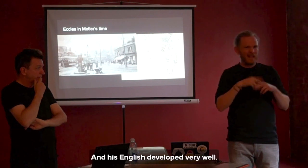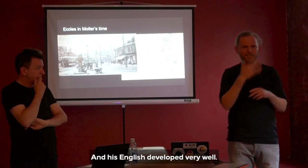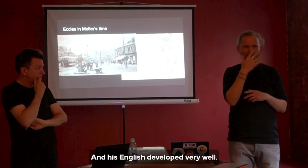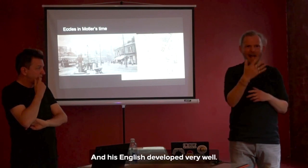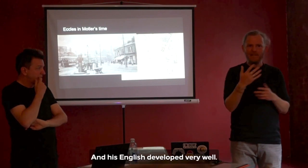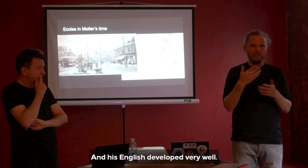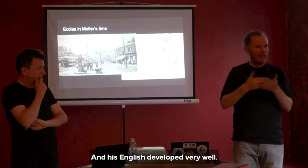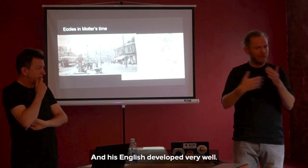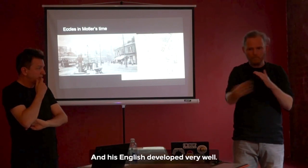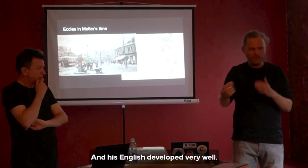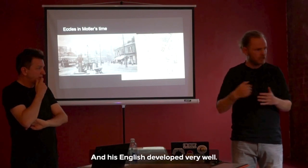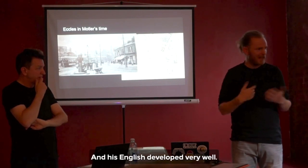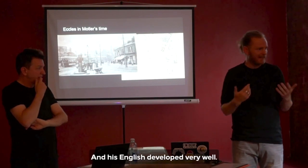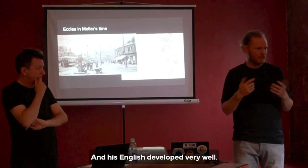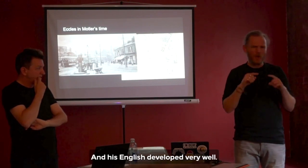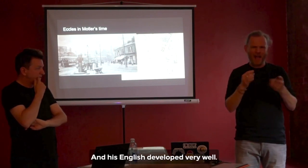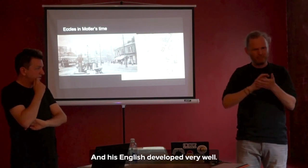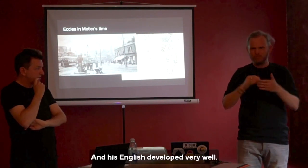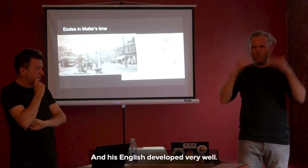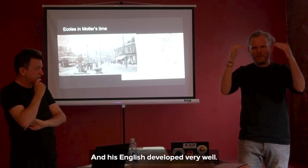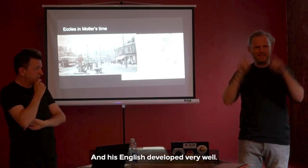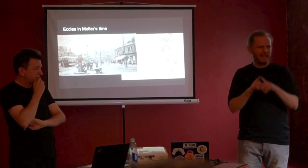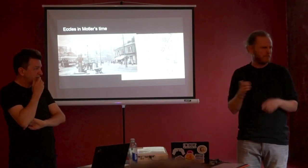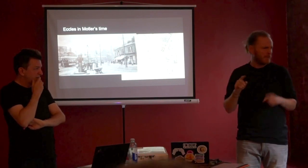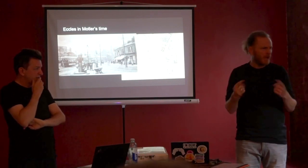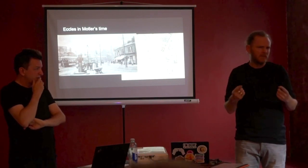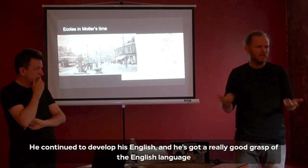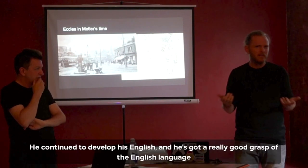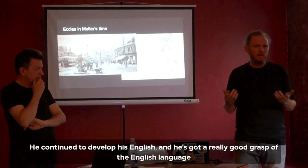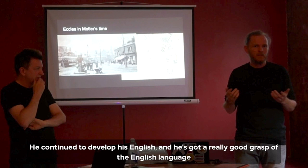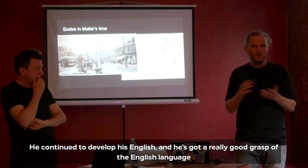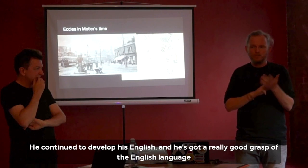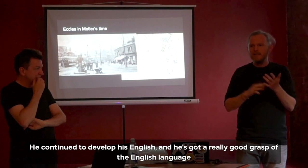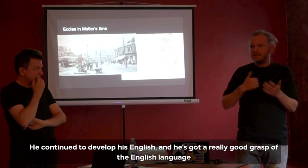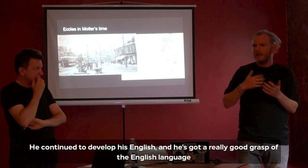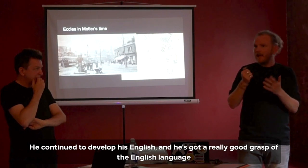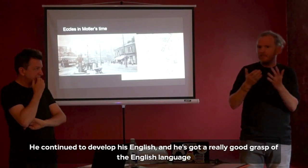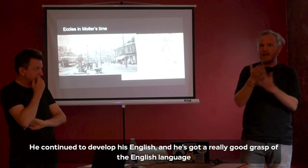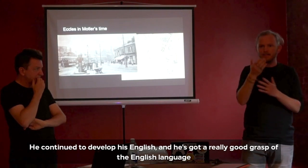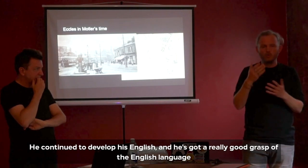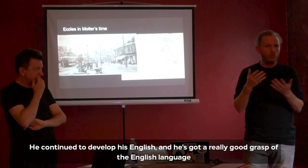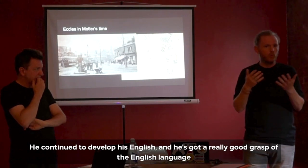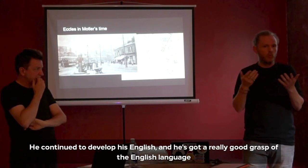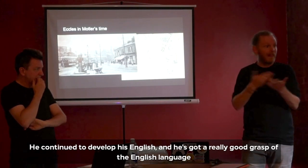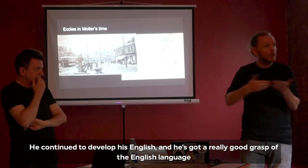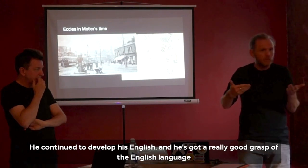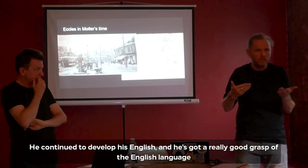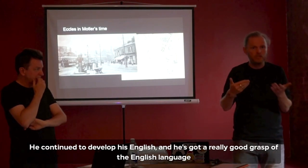his English developed very well, and he continues to develop his English, and he's got a really good grasp of